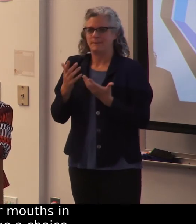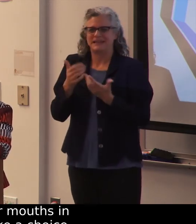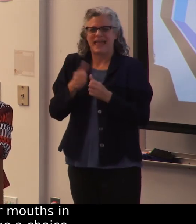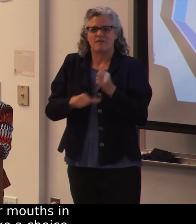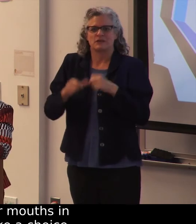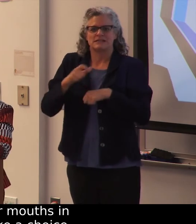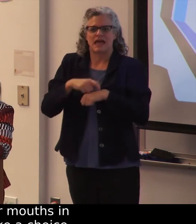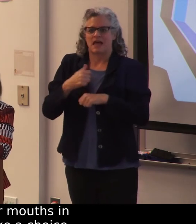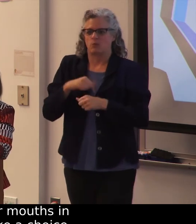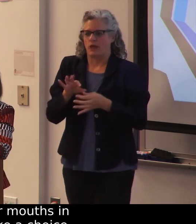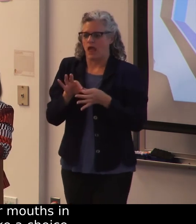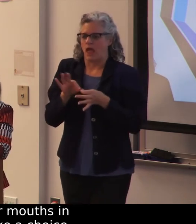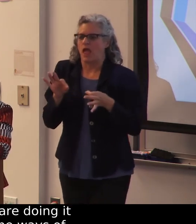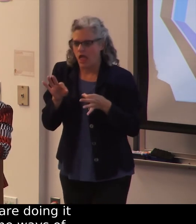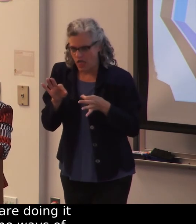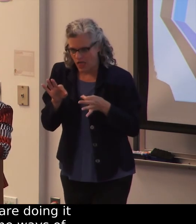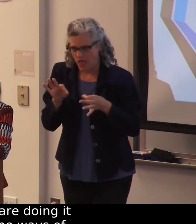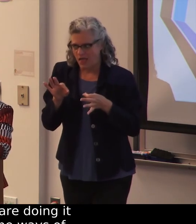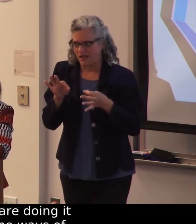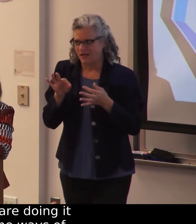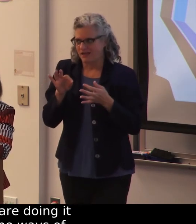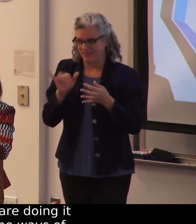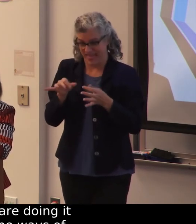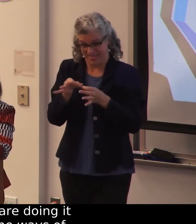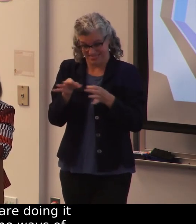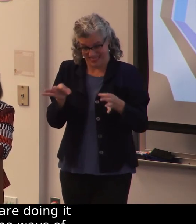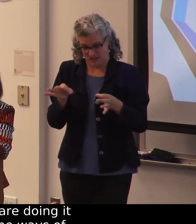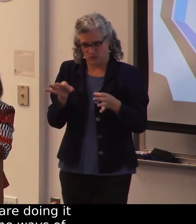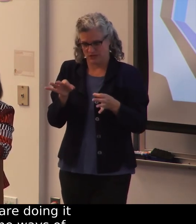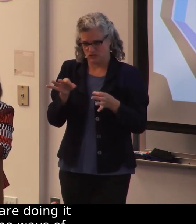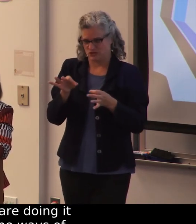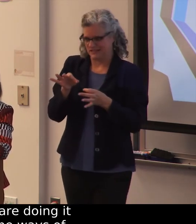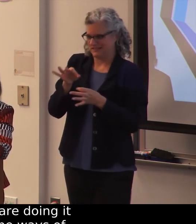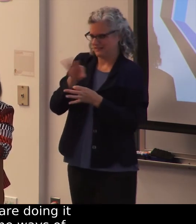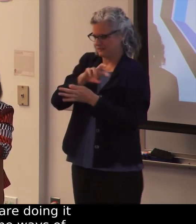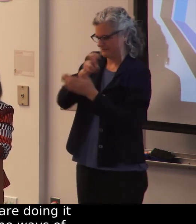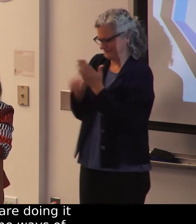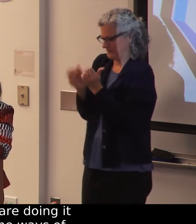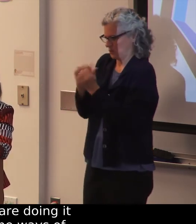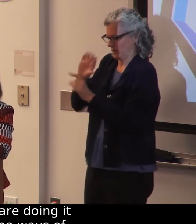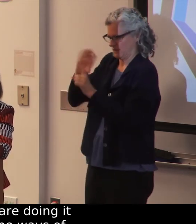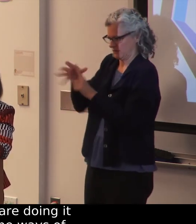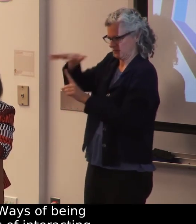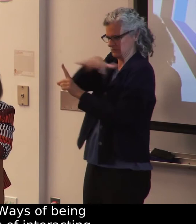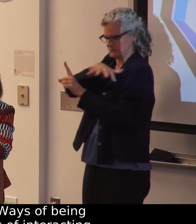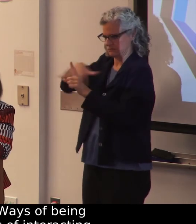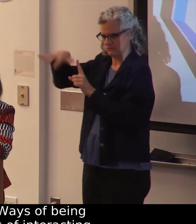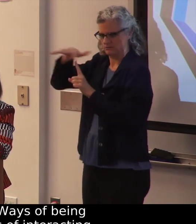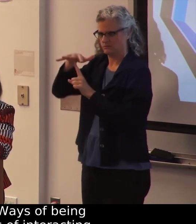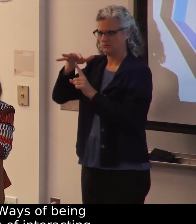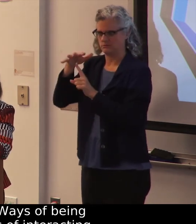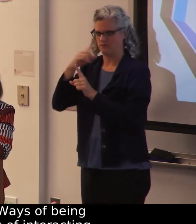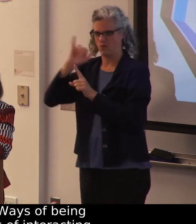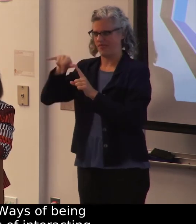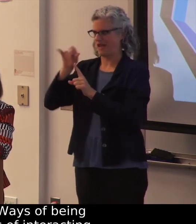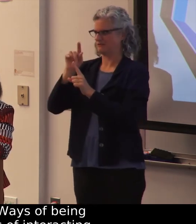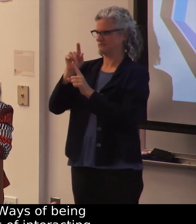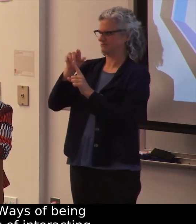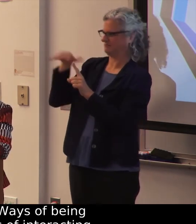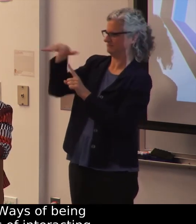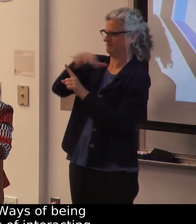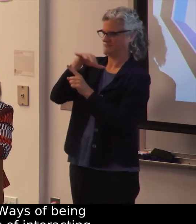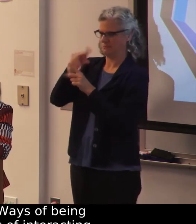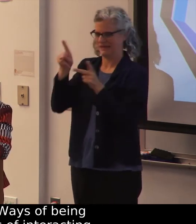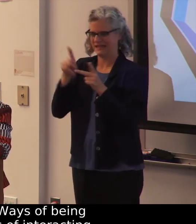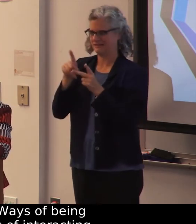to make a choice about using language, we actually are doing it within the ways of speaking that are appropriate culturally, right? Ways of